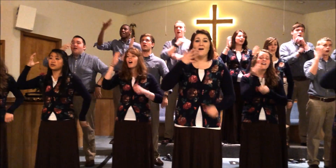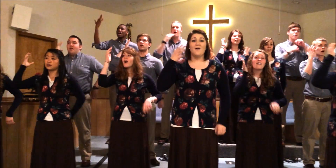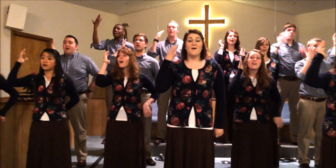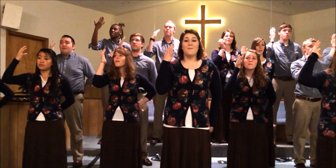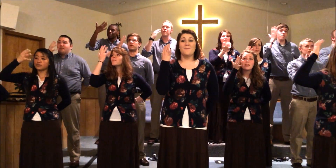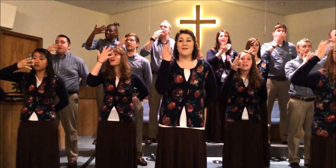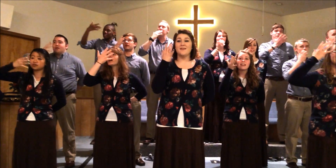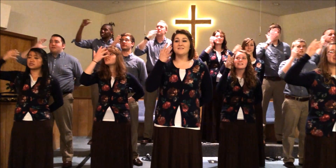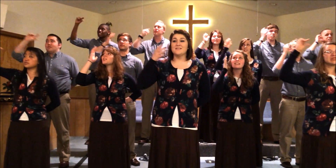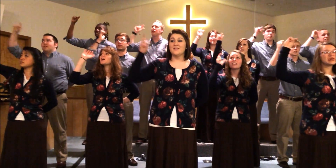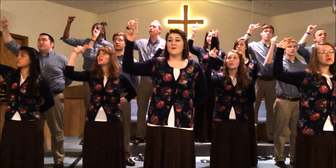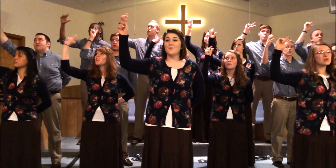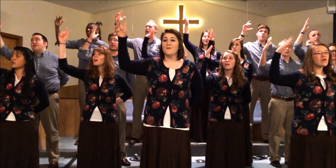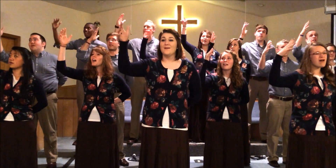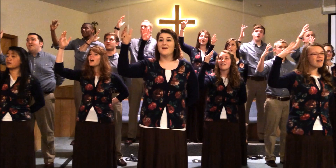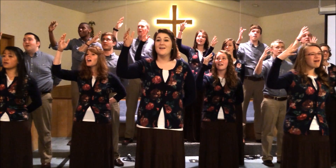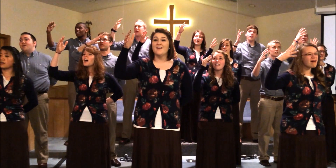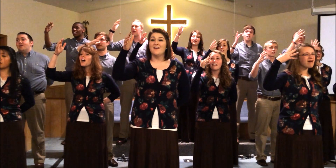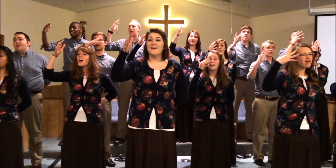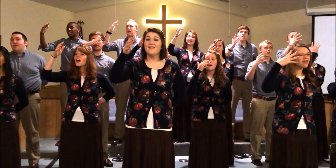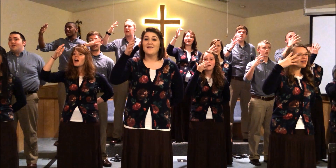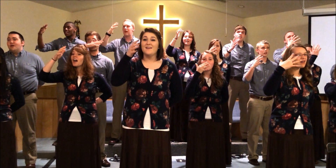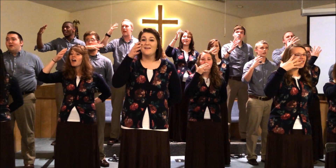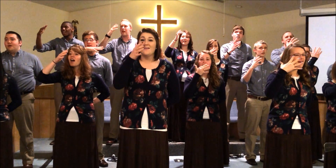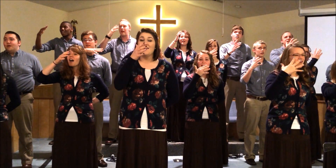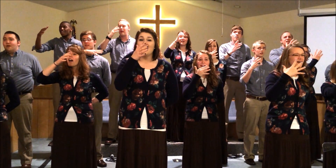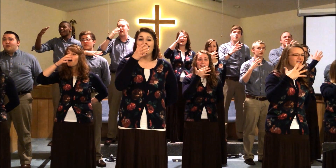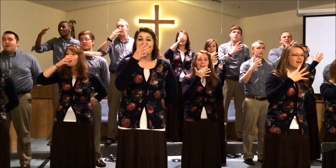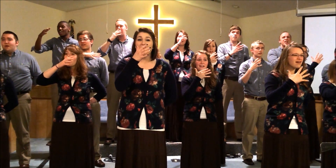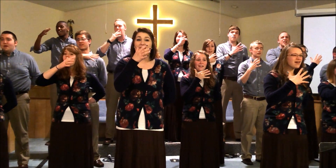amazing grace